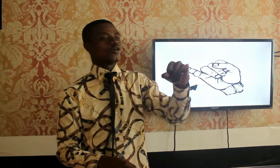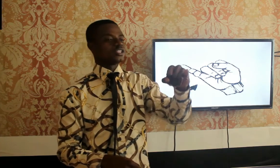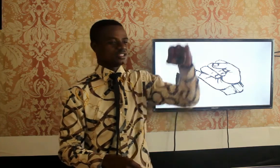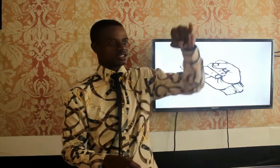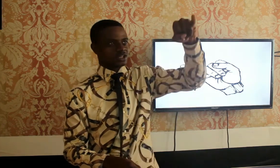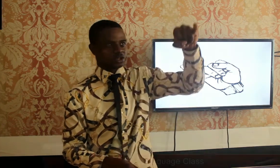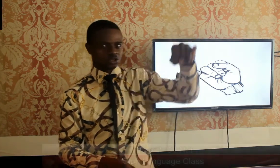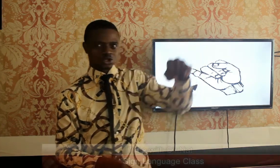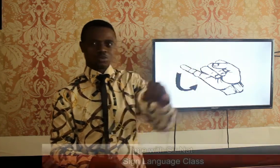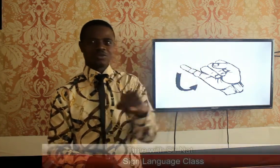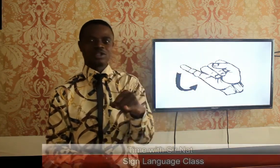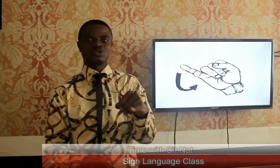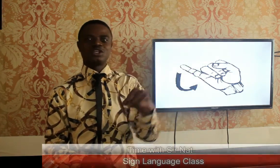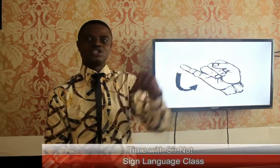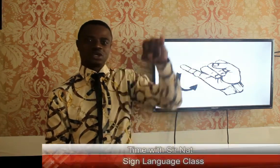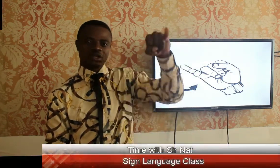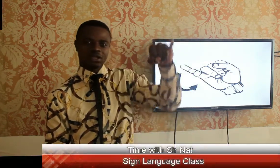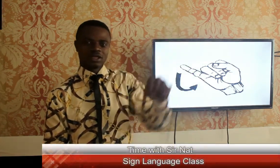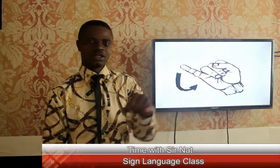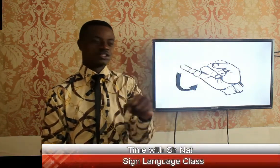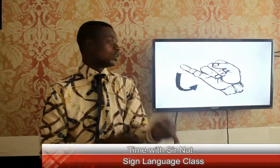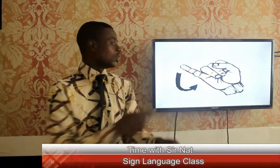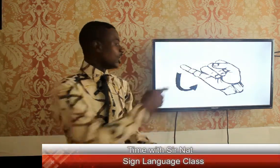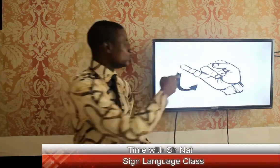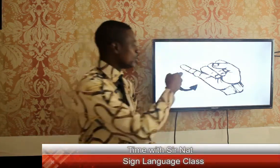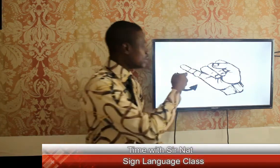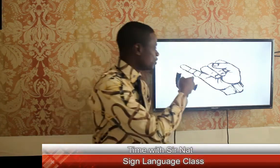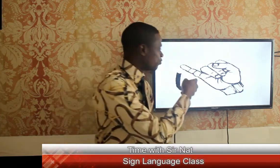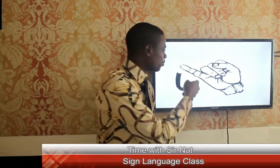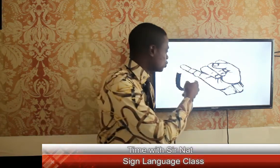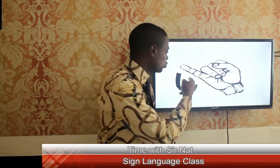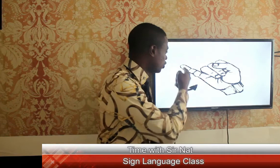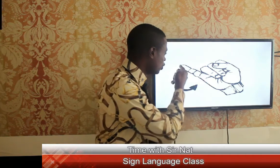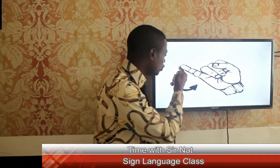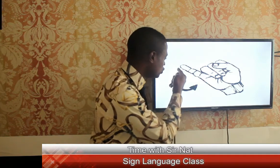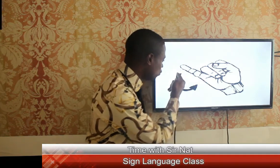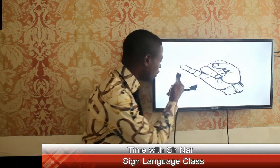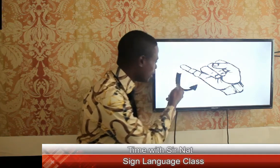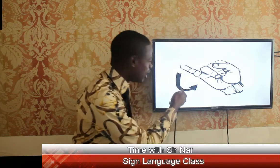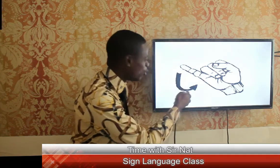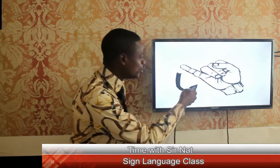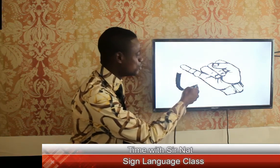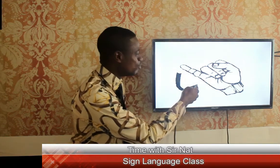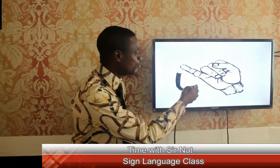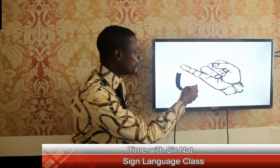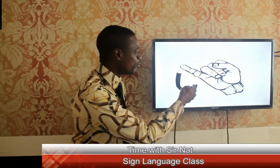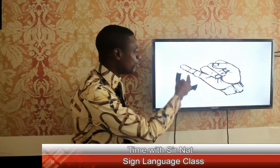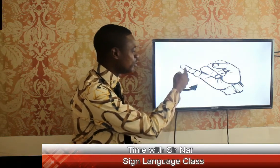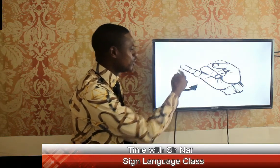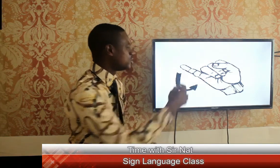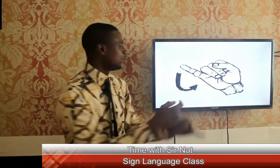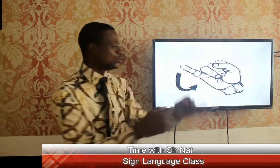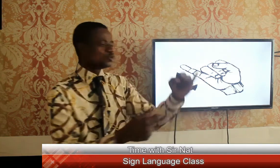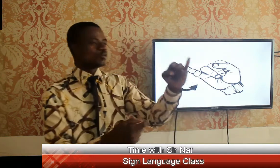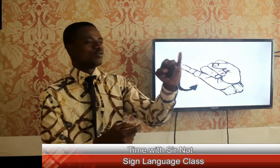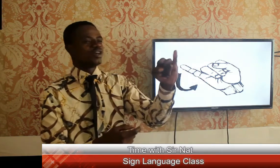are writing J. So you move it this way. J. J. As you can see from the screen, you see where the arrow is moving from? Yes. So you move